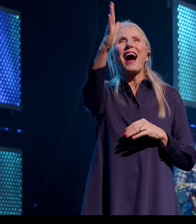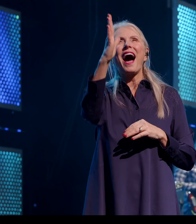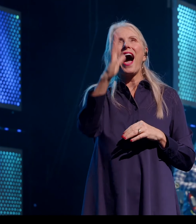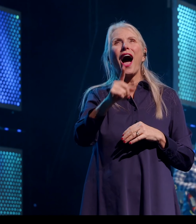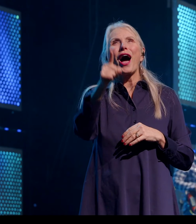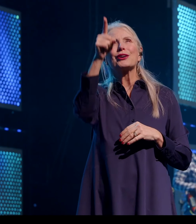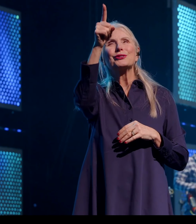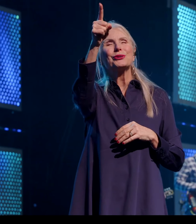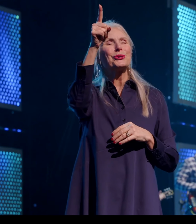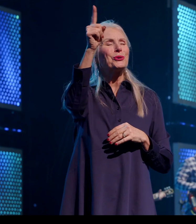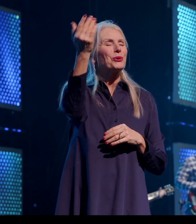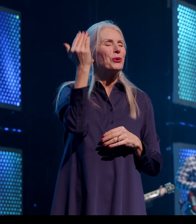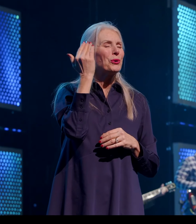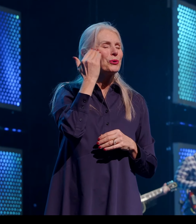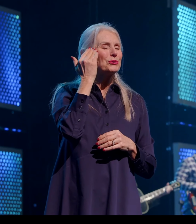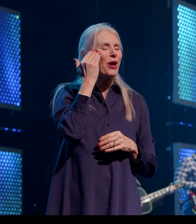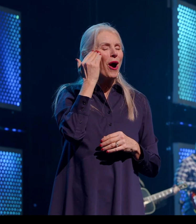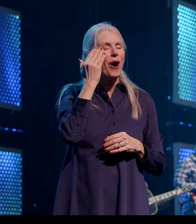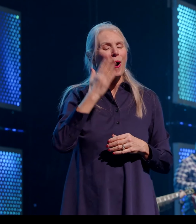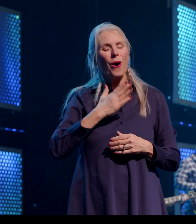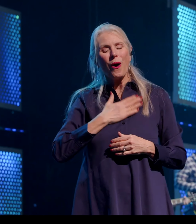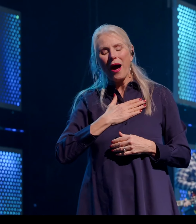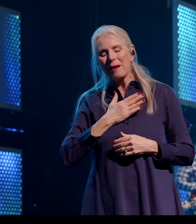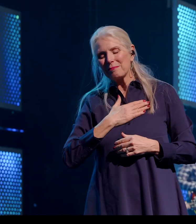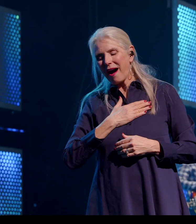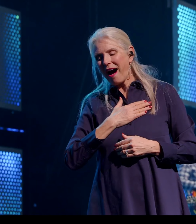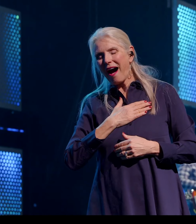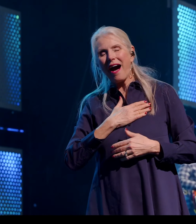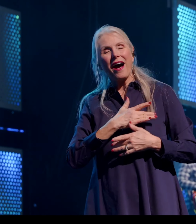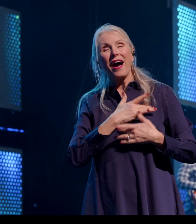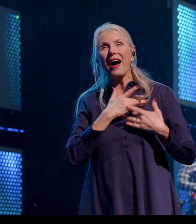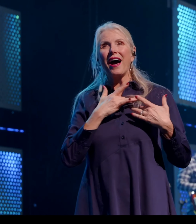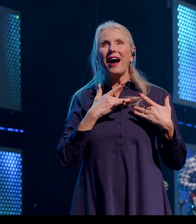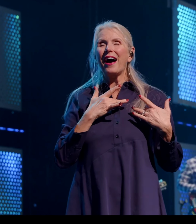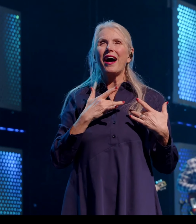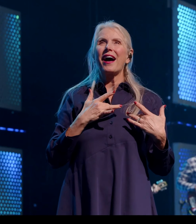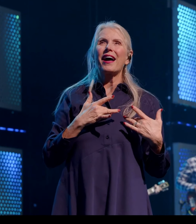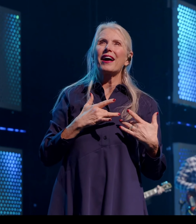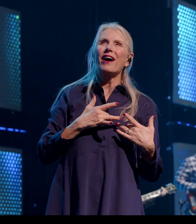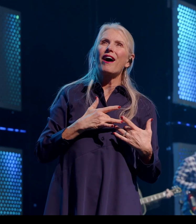God, you know my